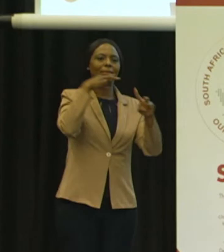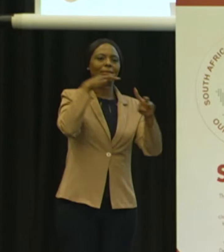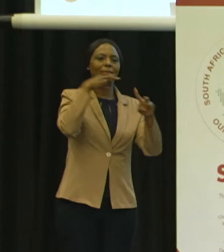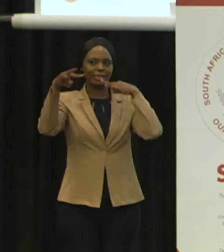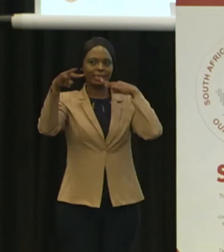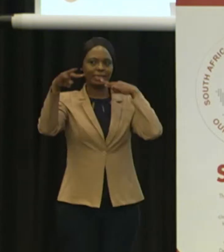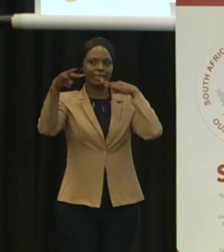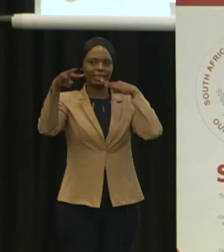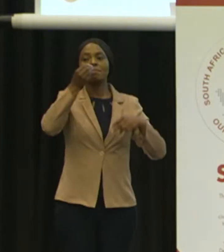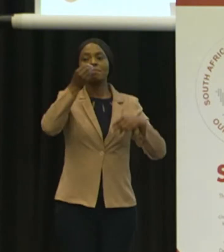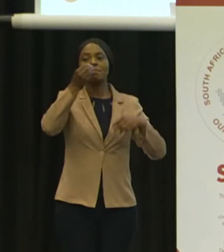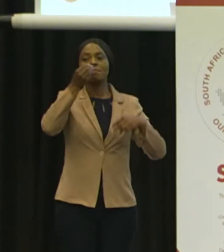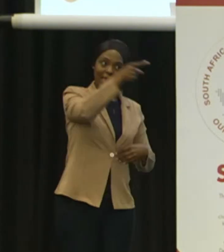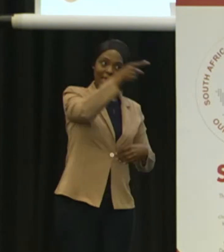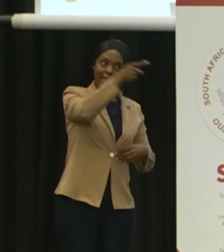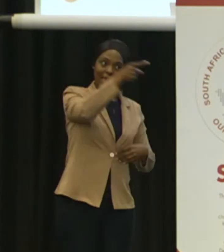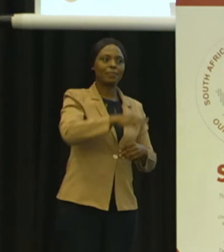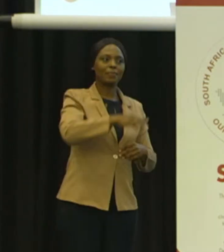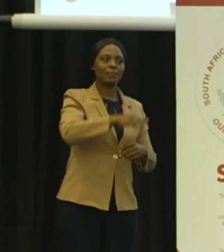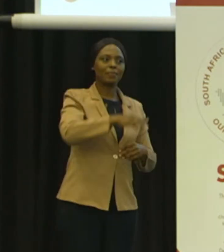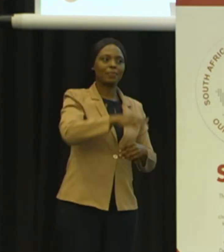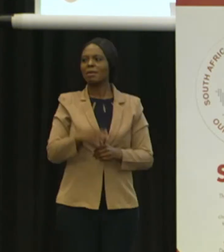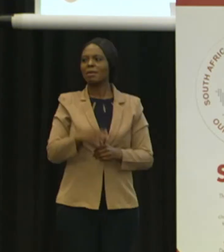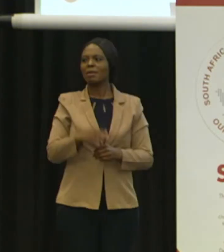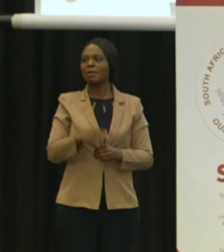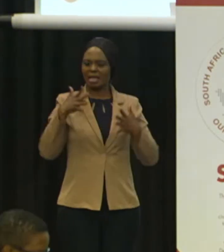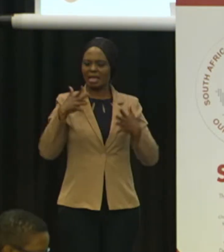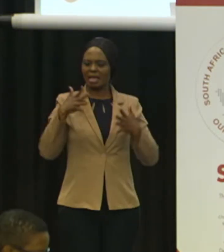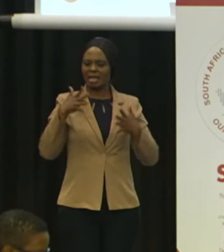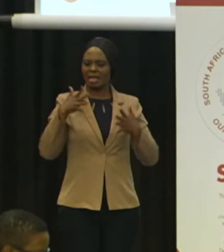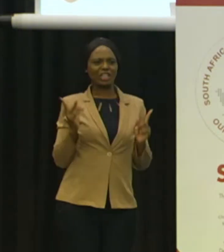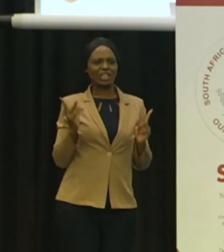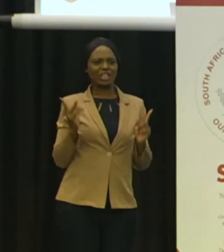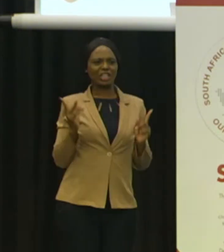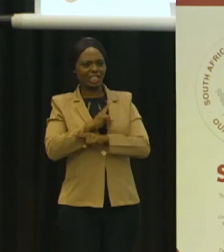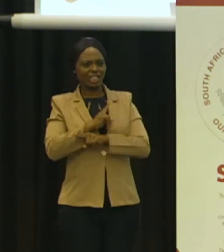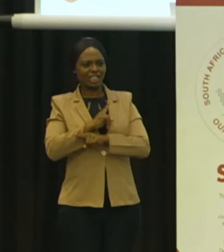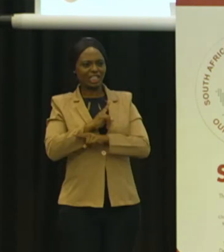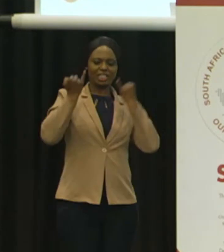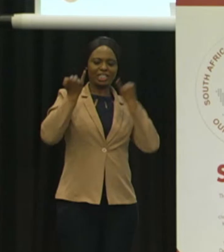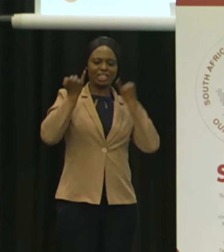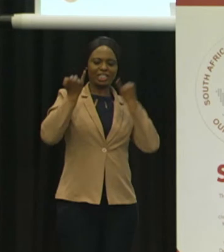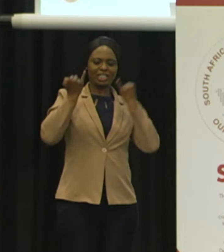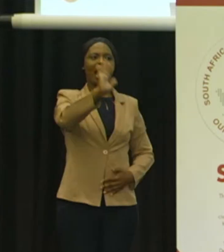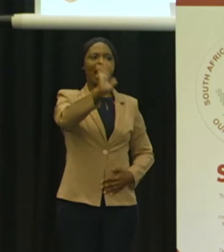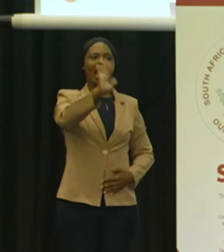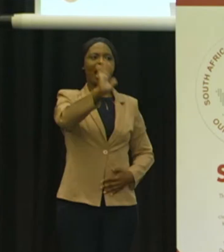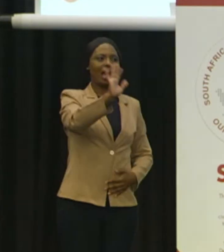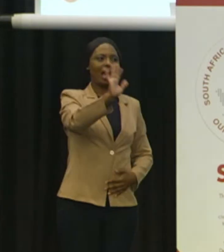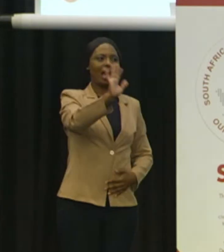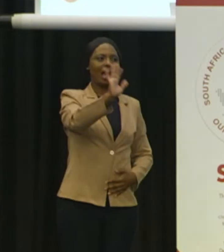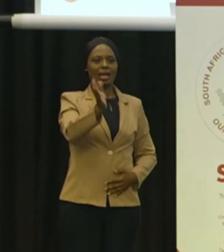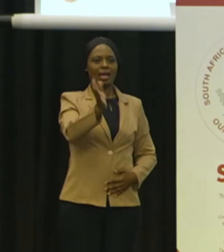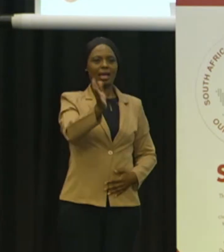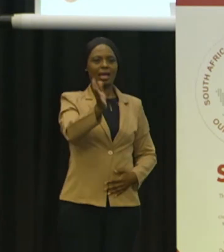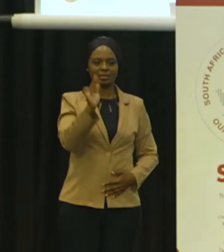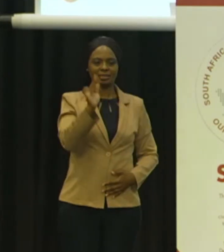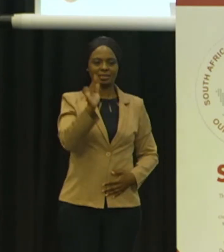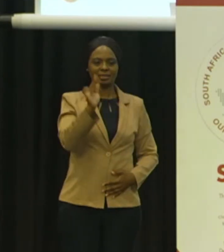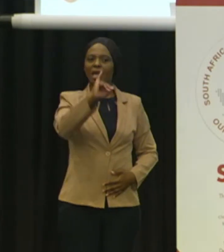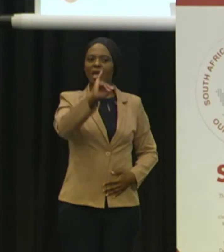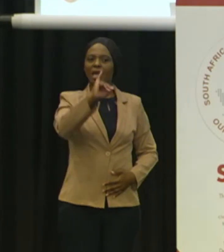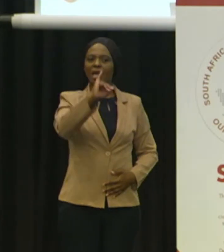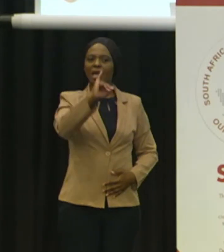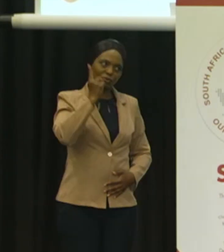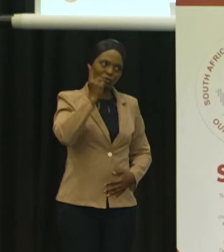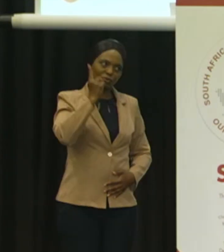there. You don't need to change, there's no dress code, isn't it? Yeah, you just come